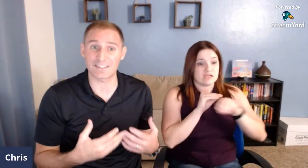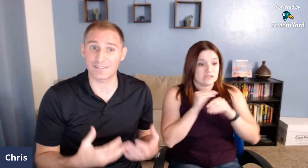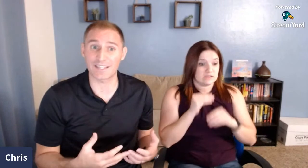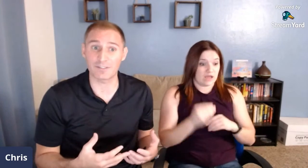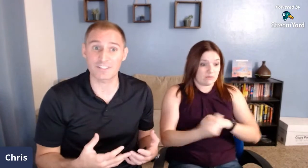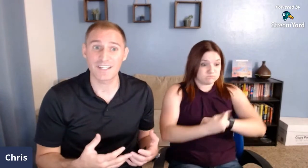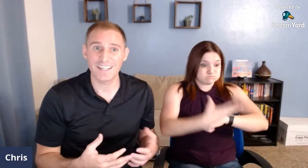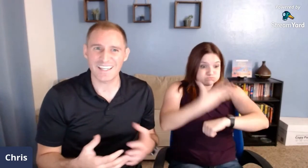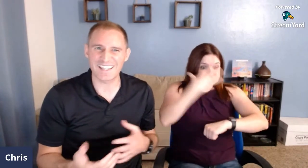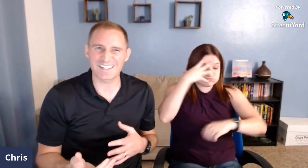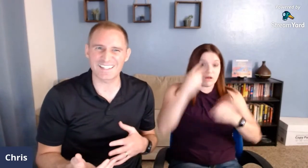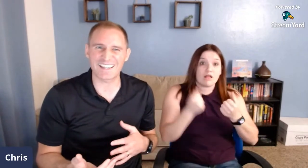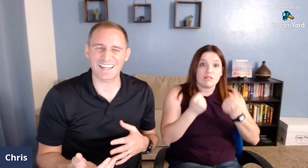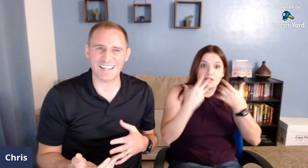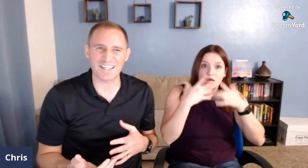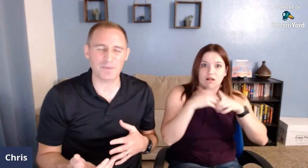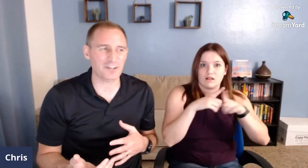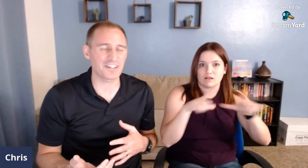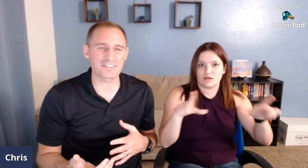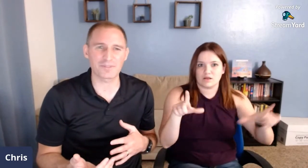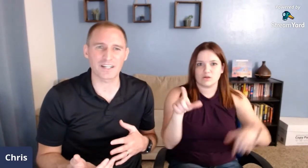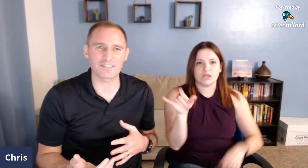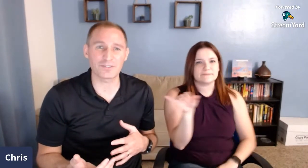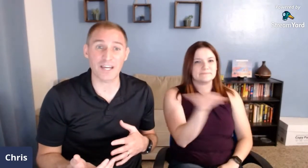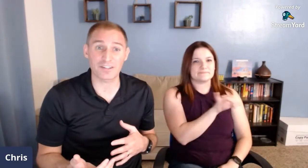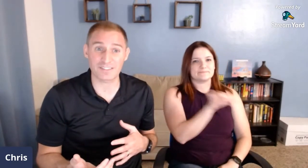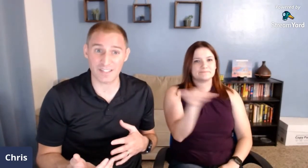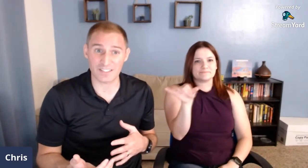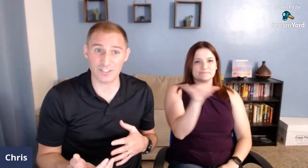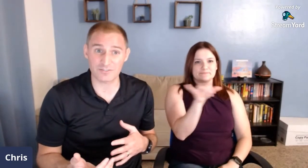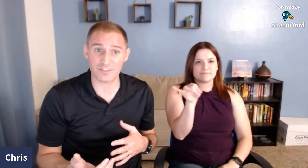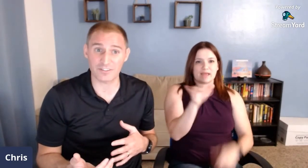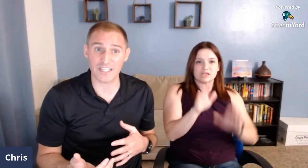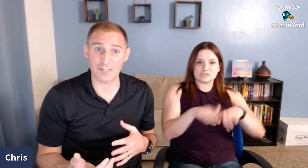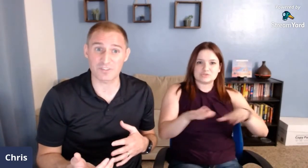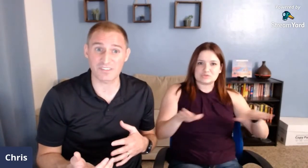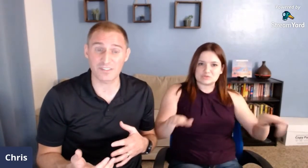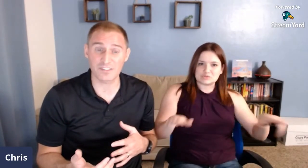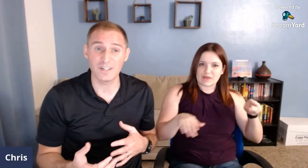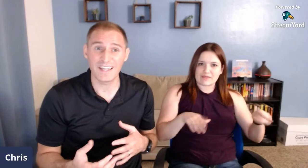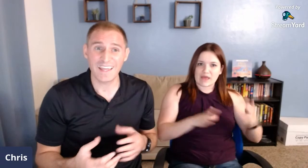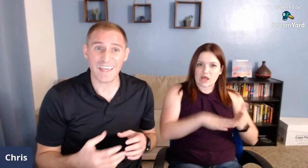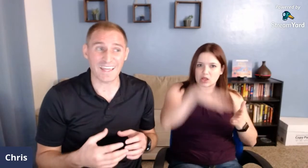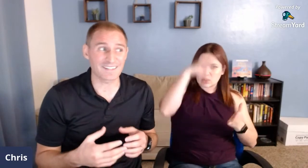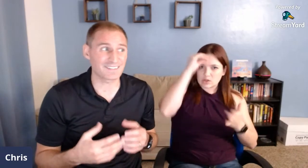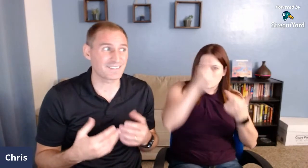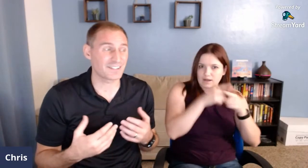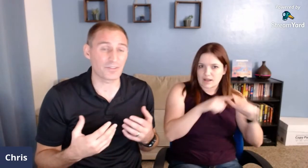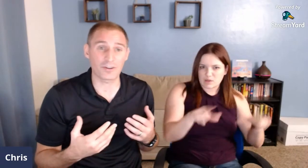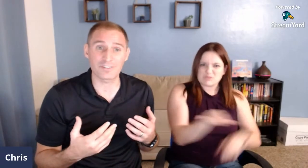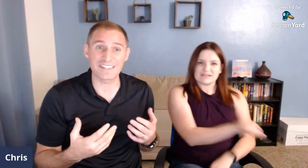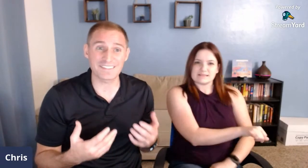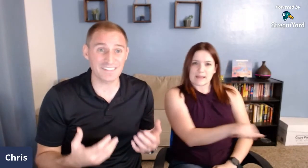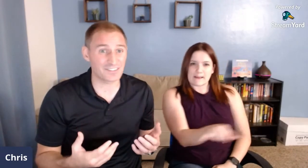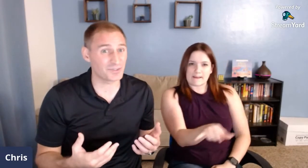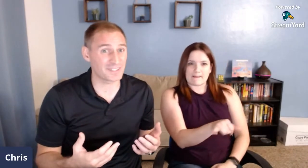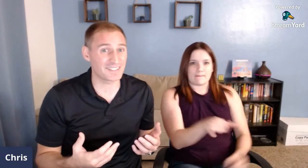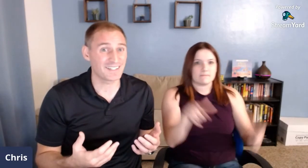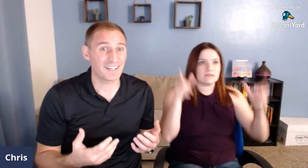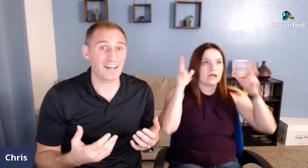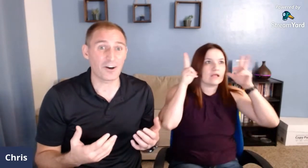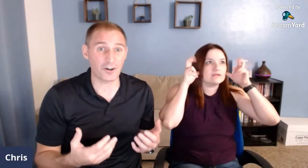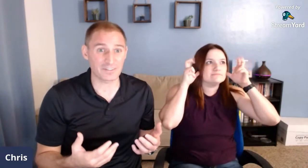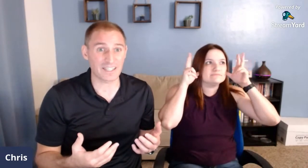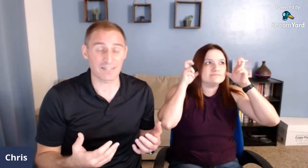a lot of language. And kind of parallels to how children learn languages too. And, you know, they're listening to